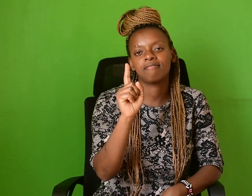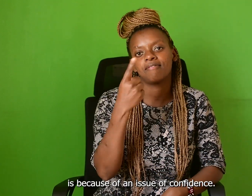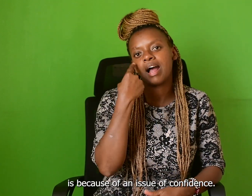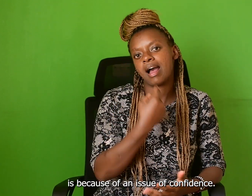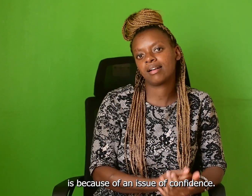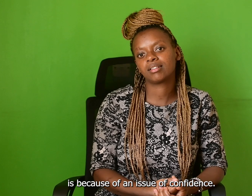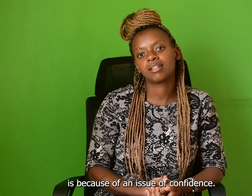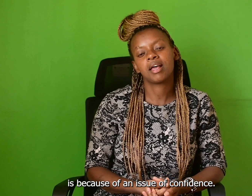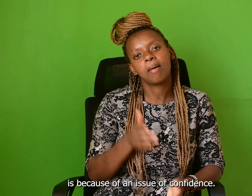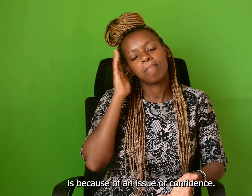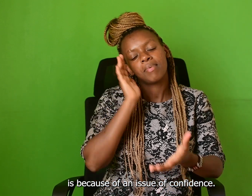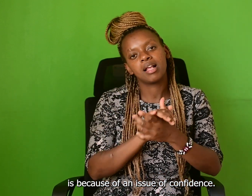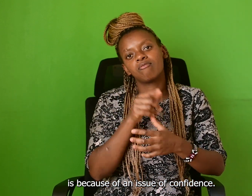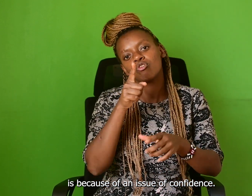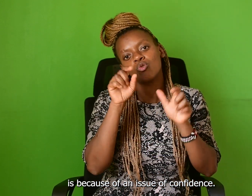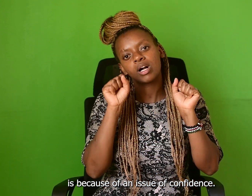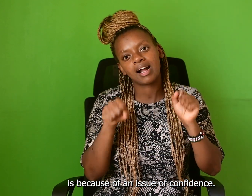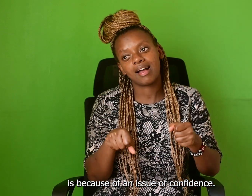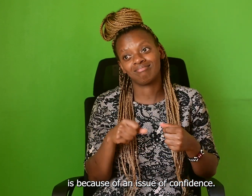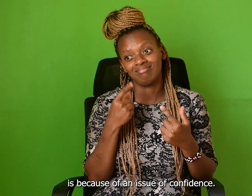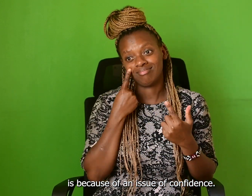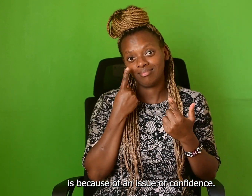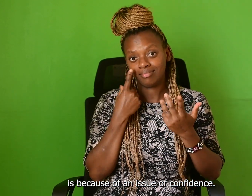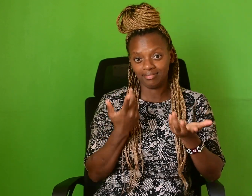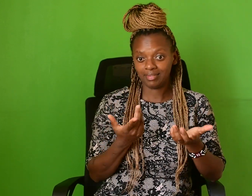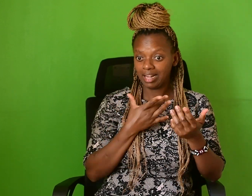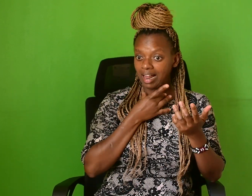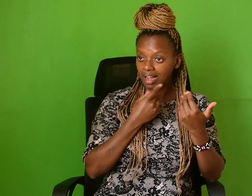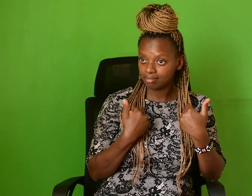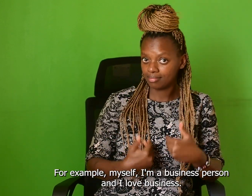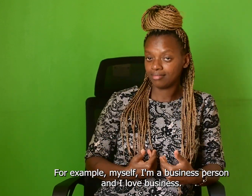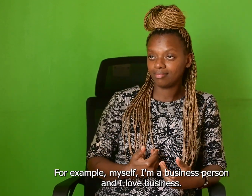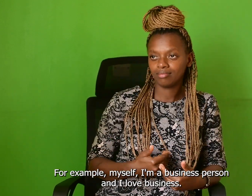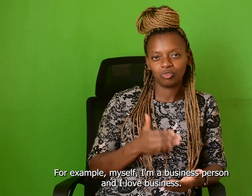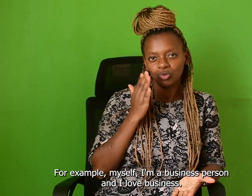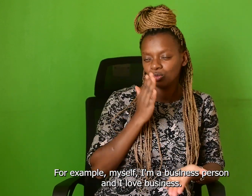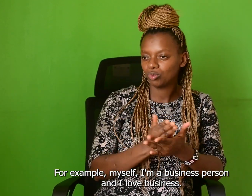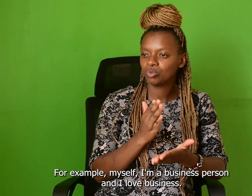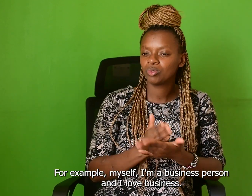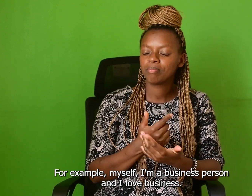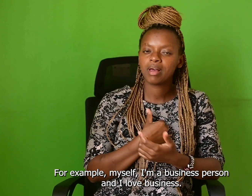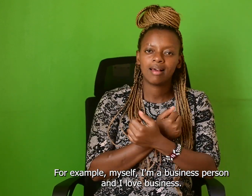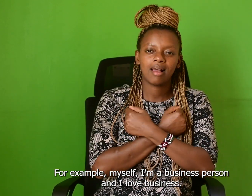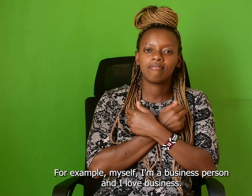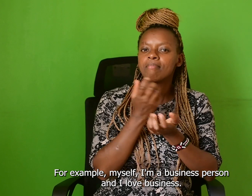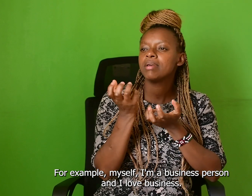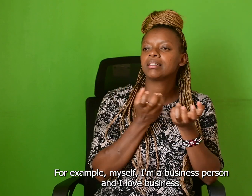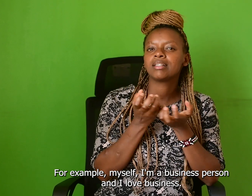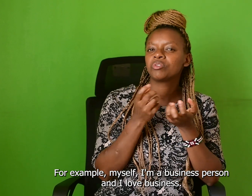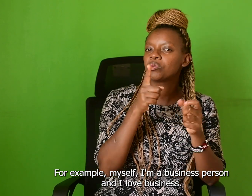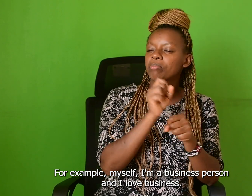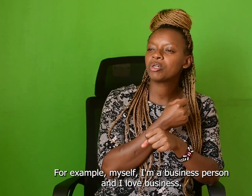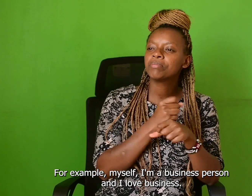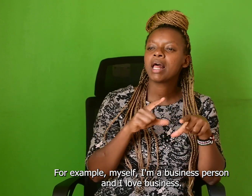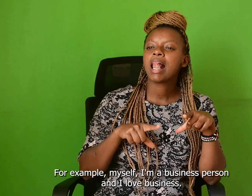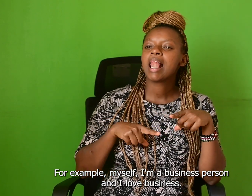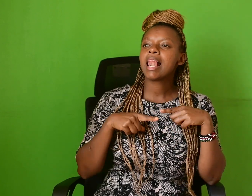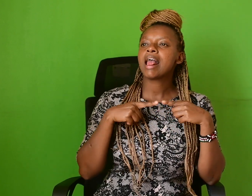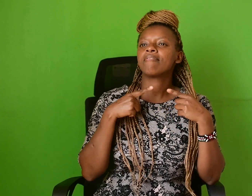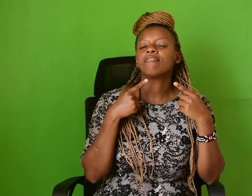is because of an issue of confidence. For example, myself, I'm a business person and I love business.